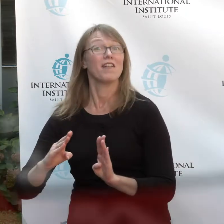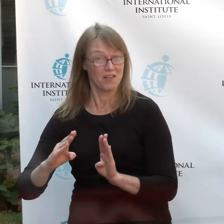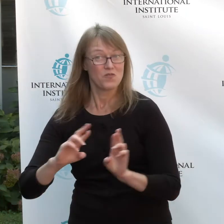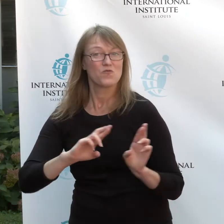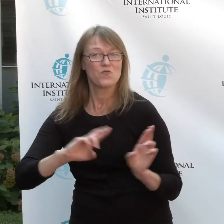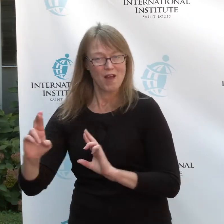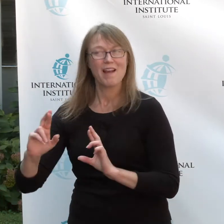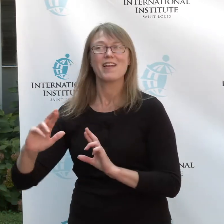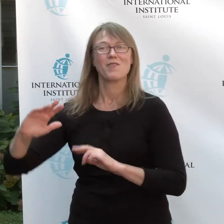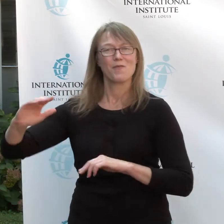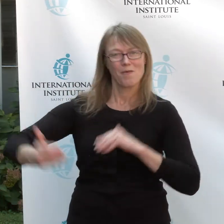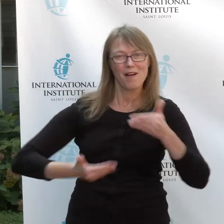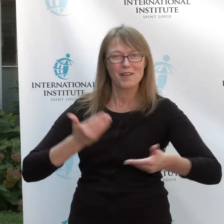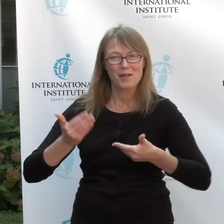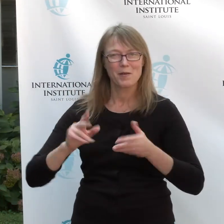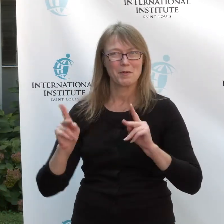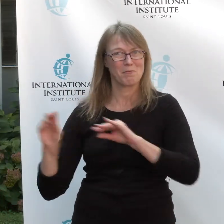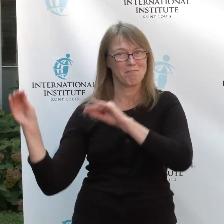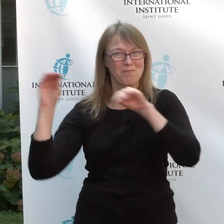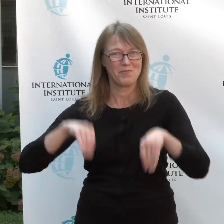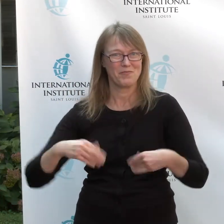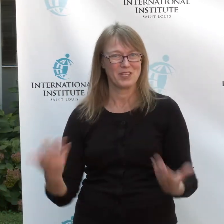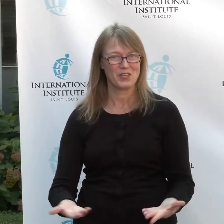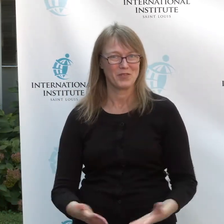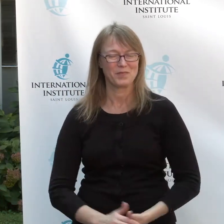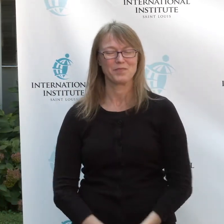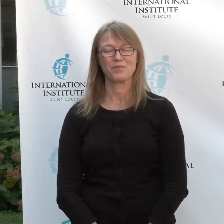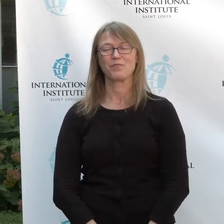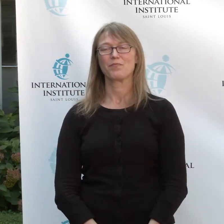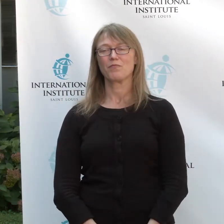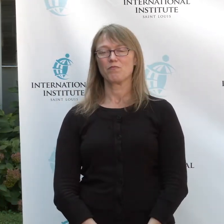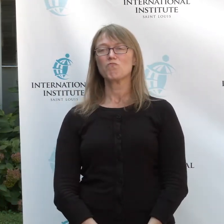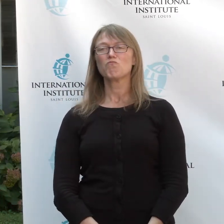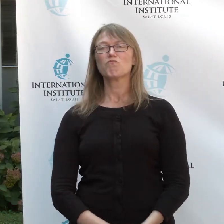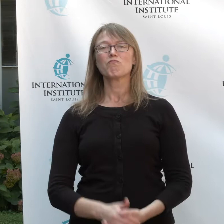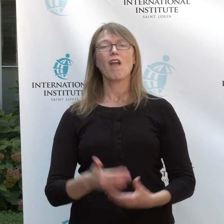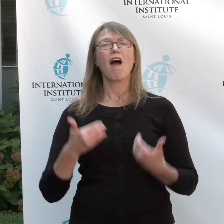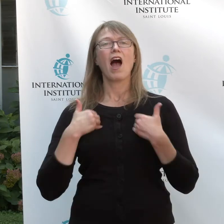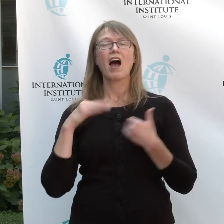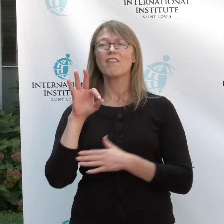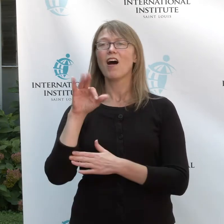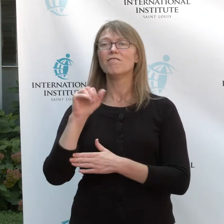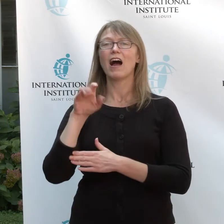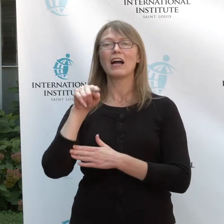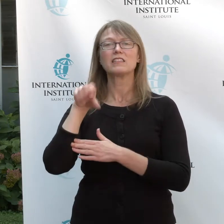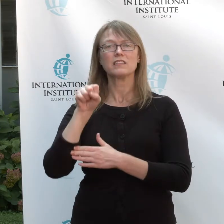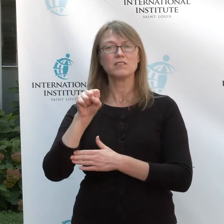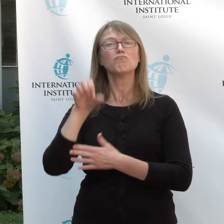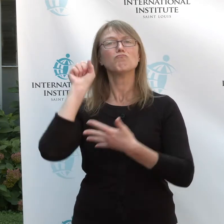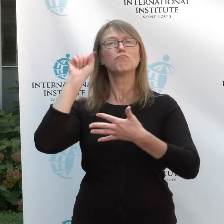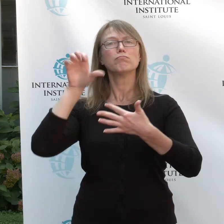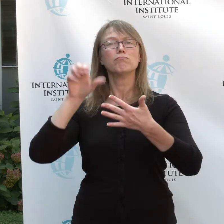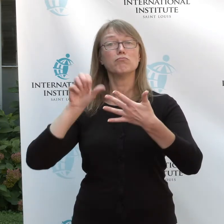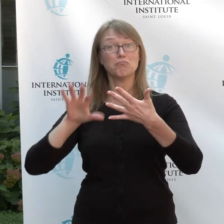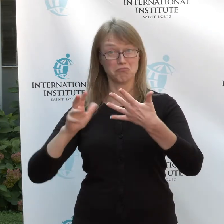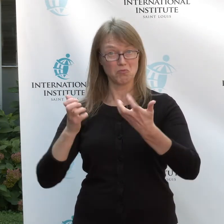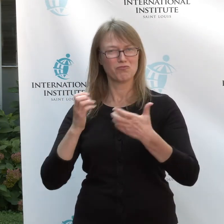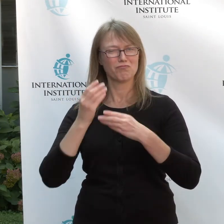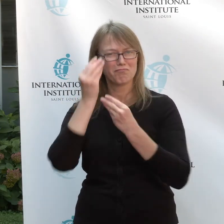I just would like to highlight some facts and why St. Louis is